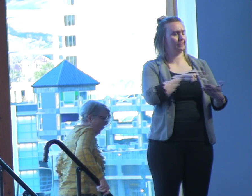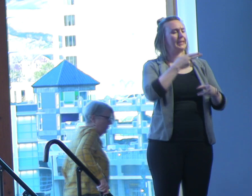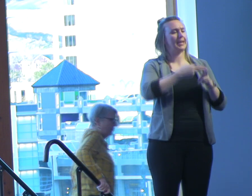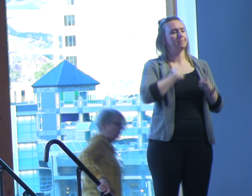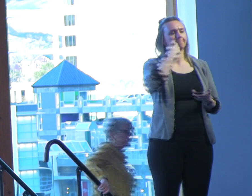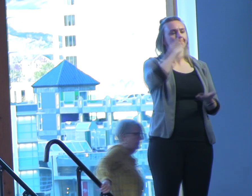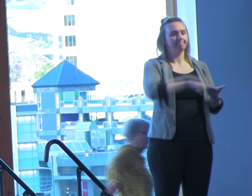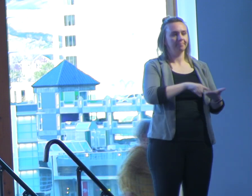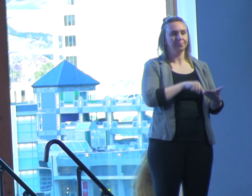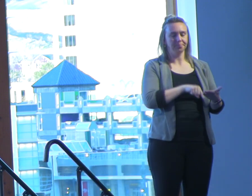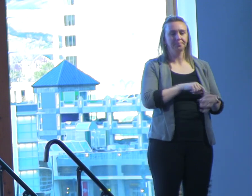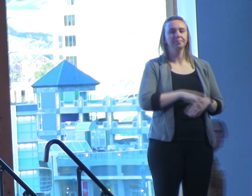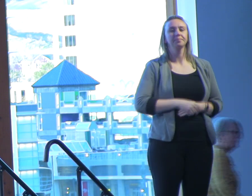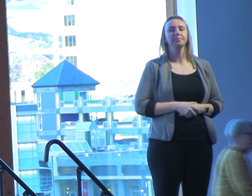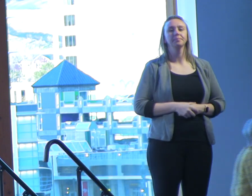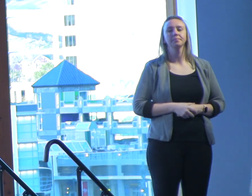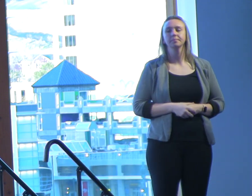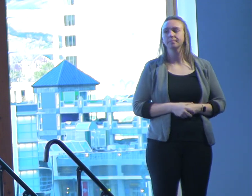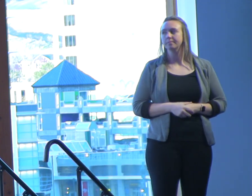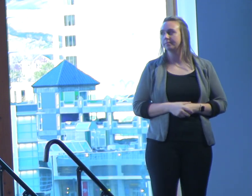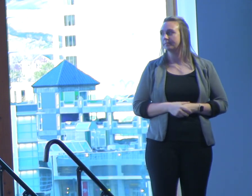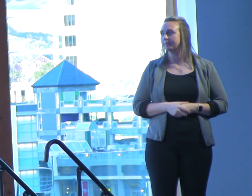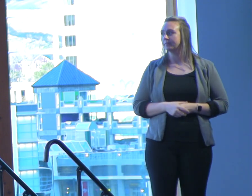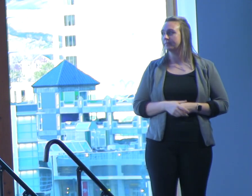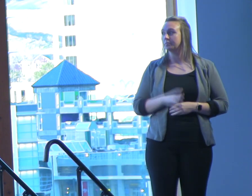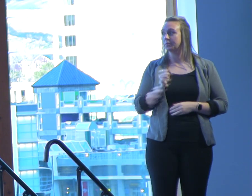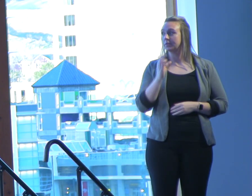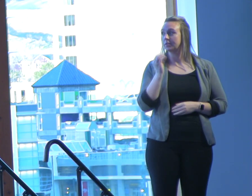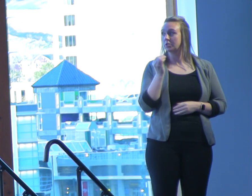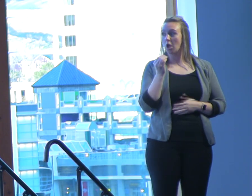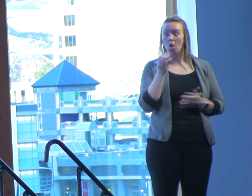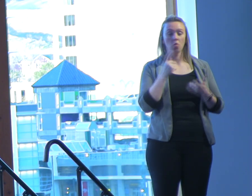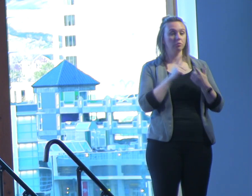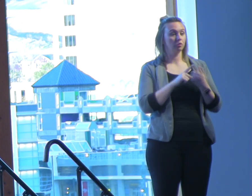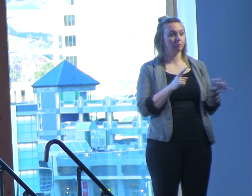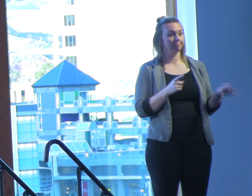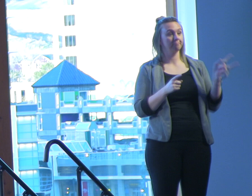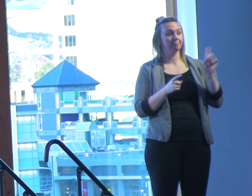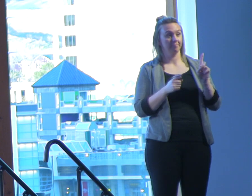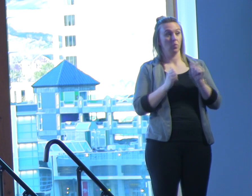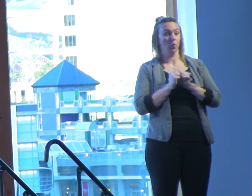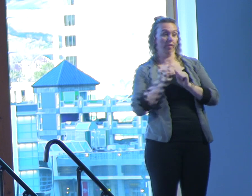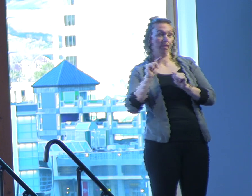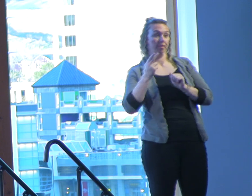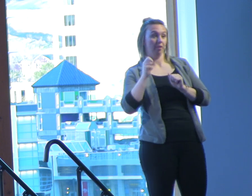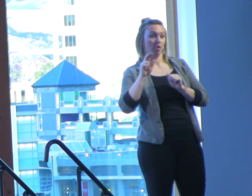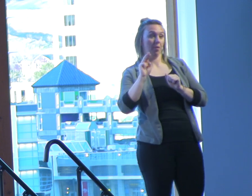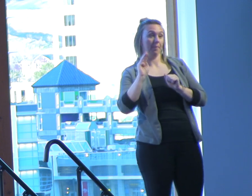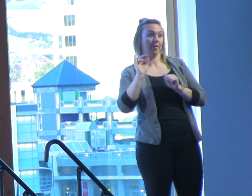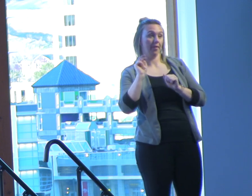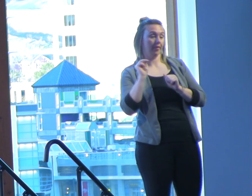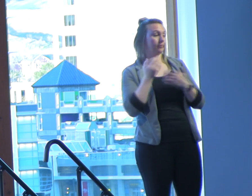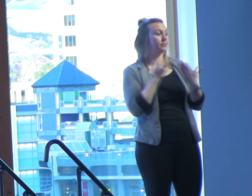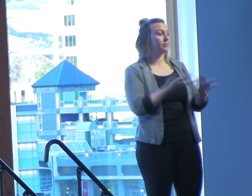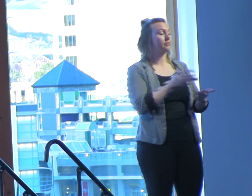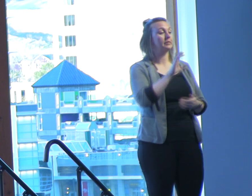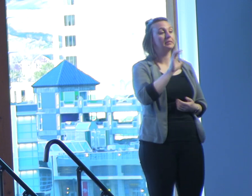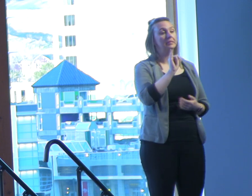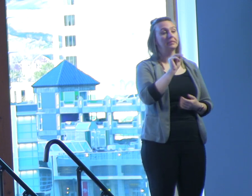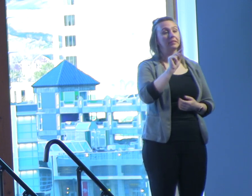name. So accompanying this person on the theremin, next to our microphone is